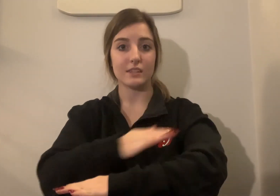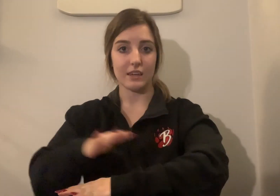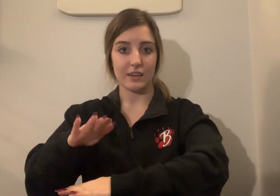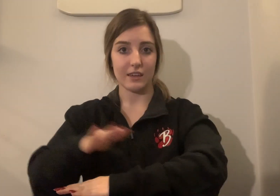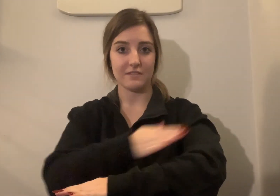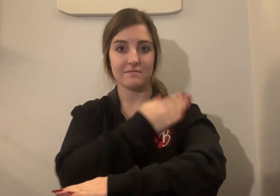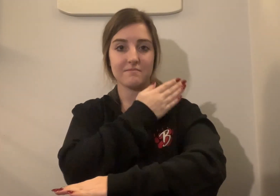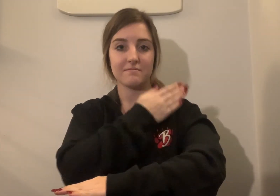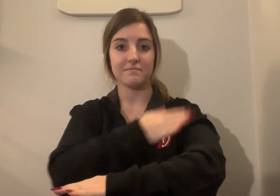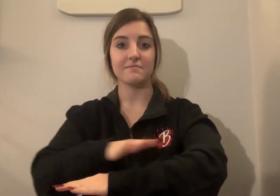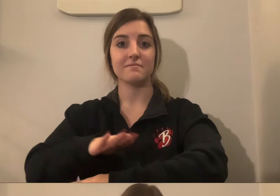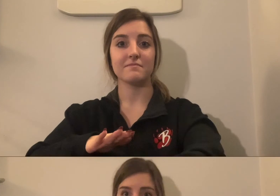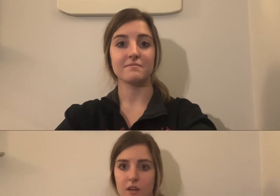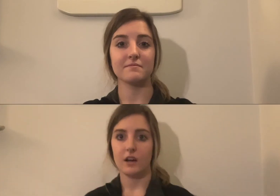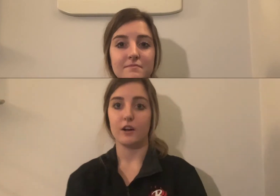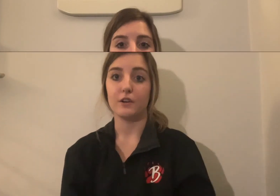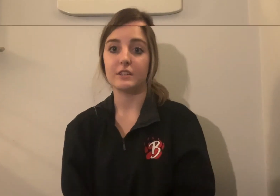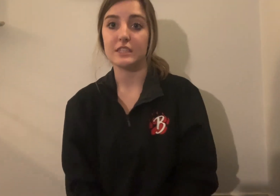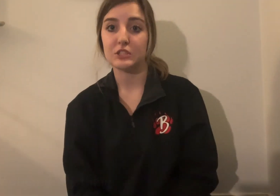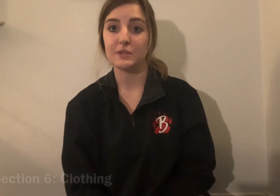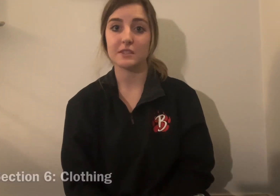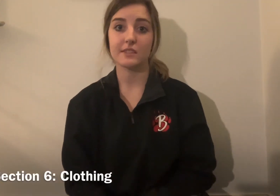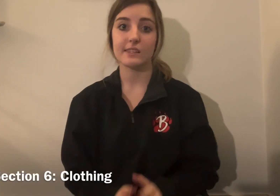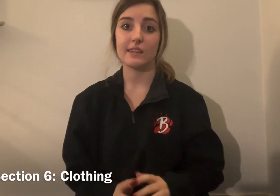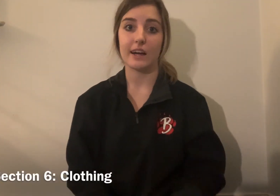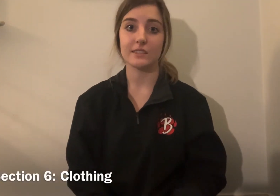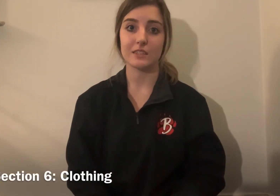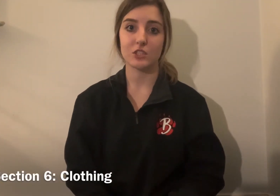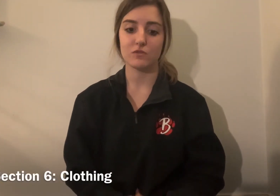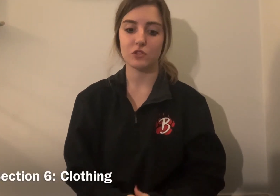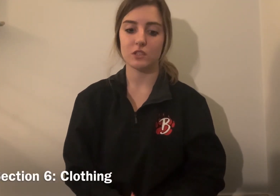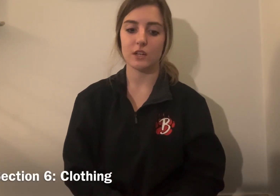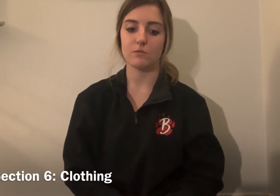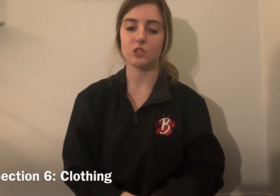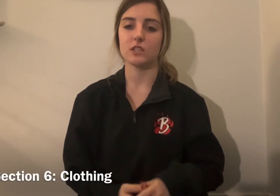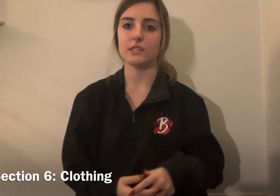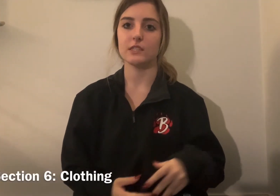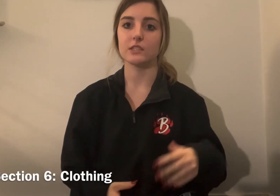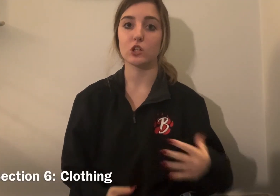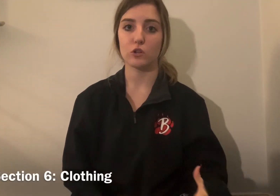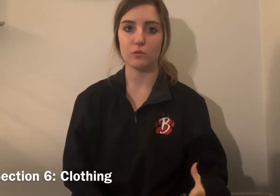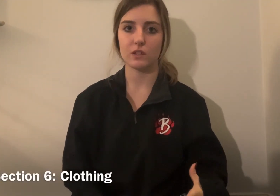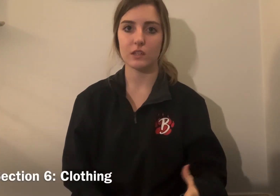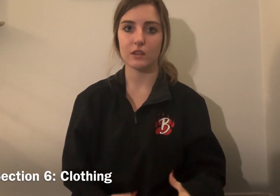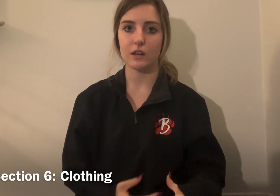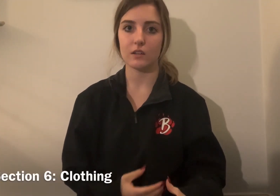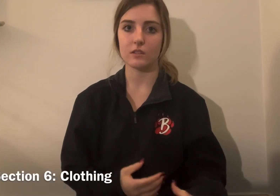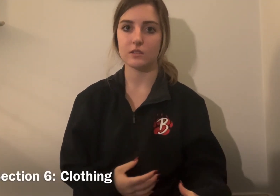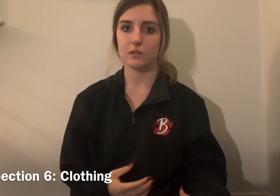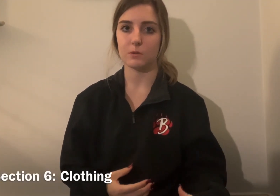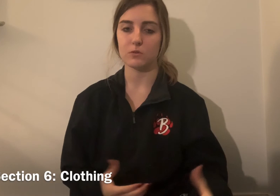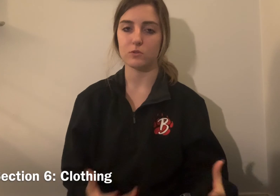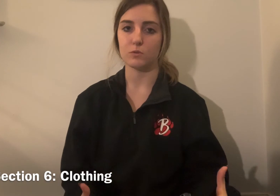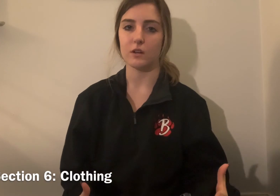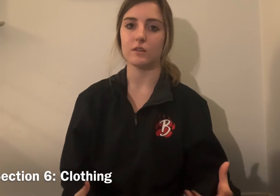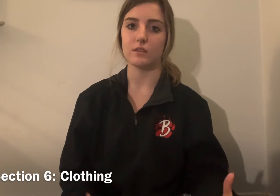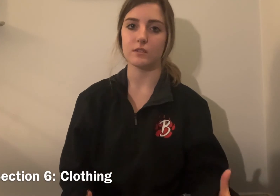singing. All right, so this is the last section for today, which is clothing that is typical to wear in this